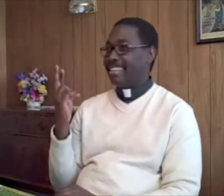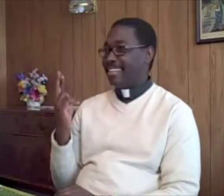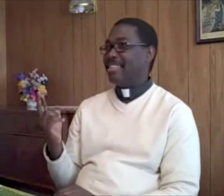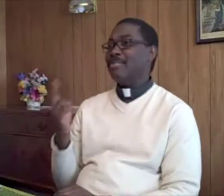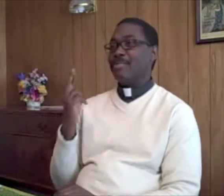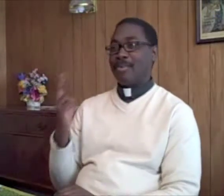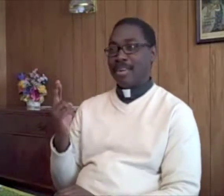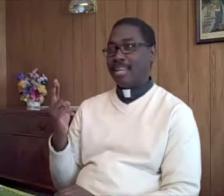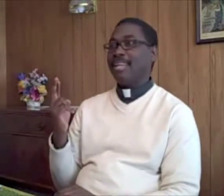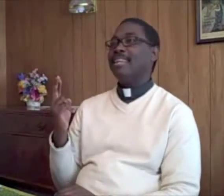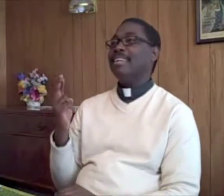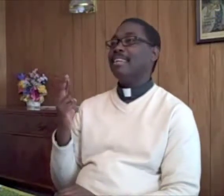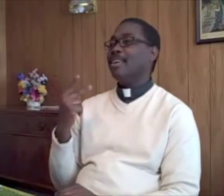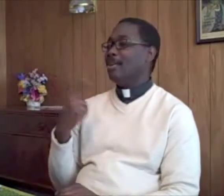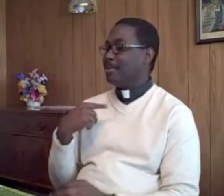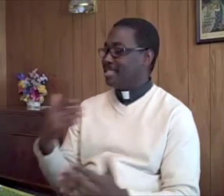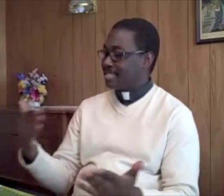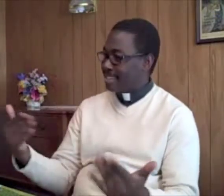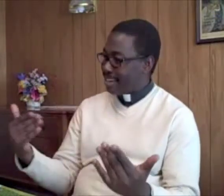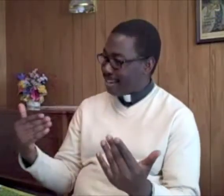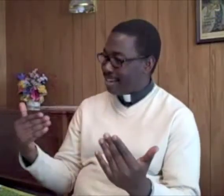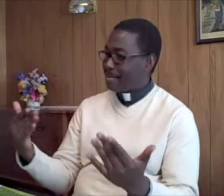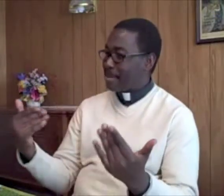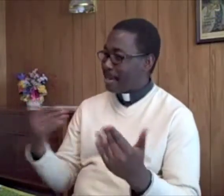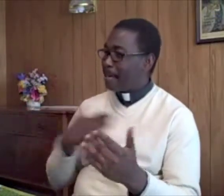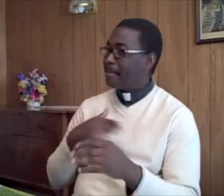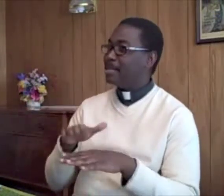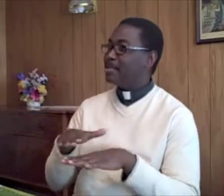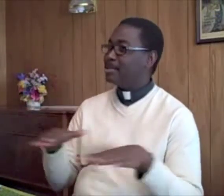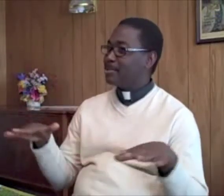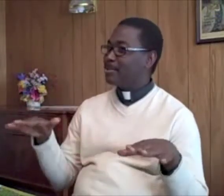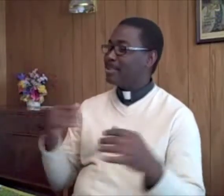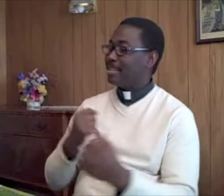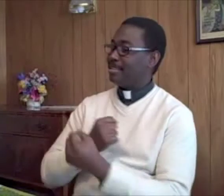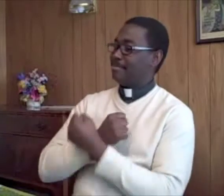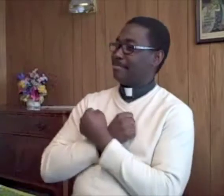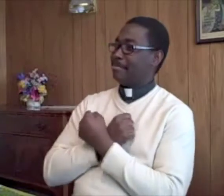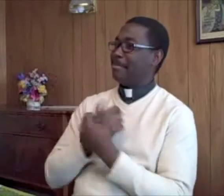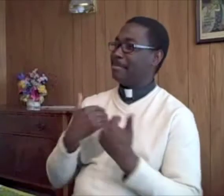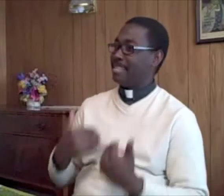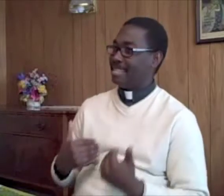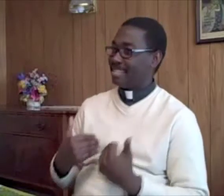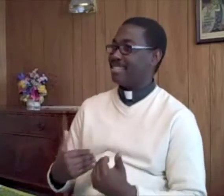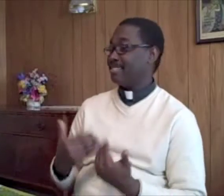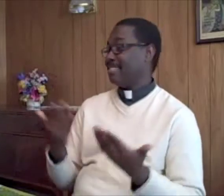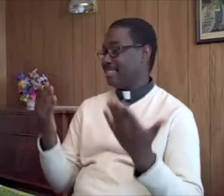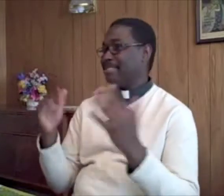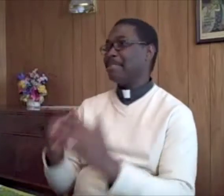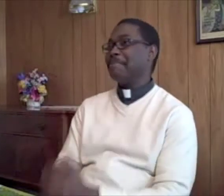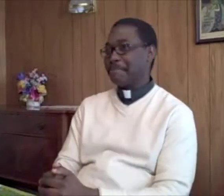wants us to be His friend. And He's always calling us to come to Him in love as His children.